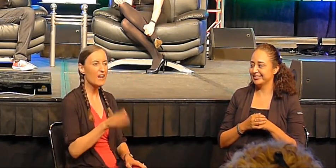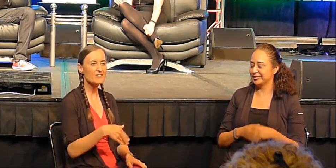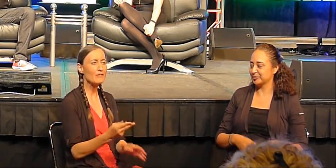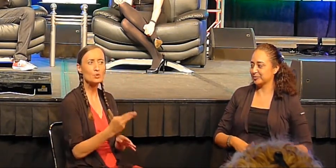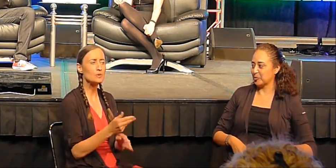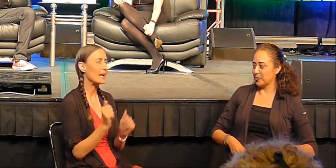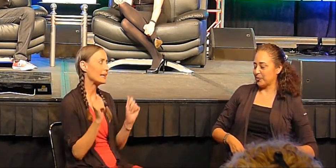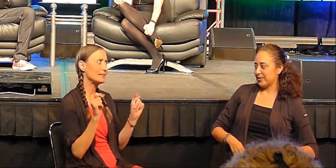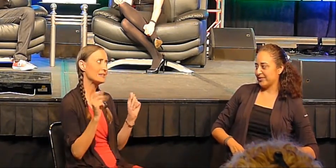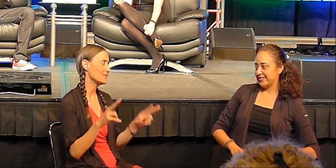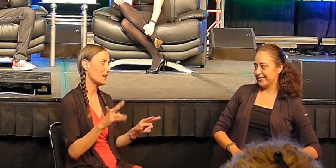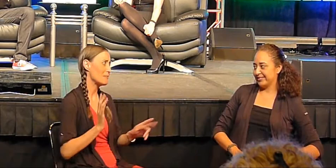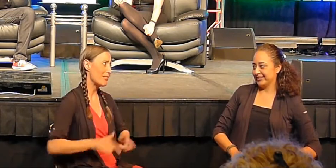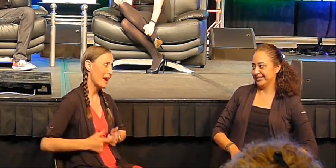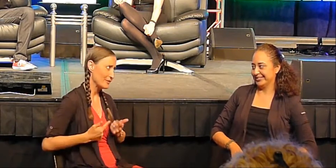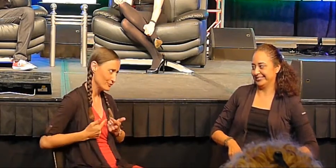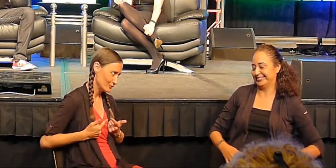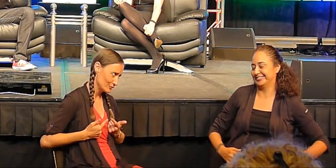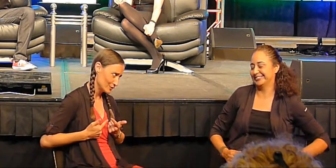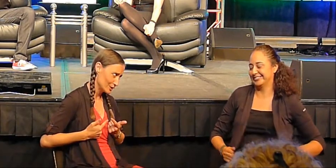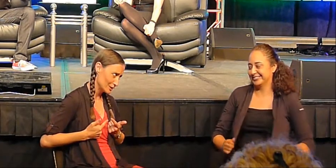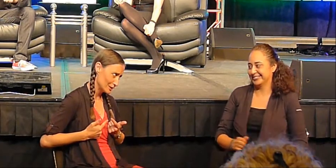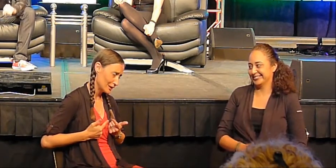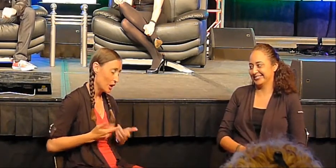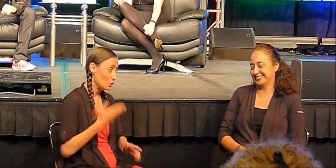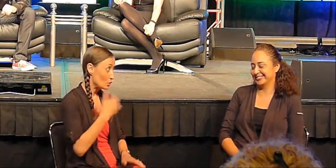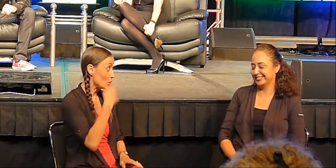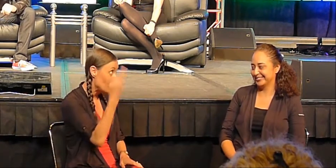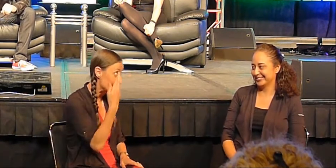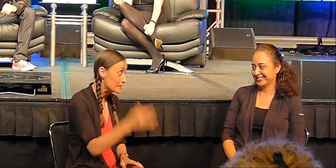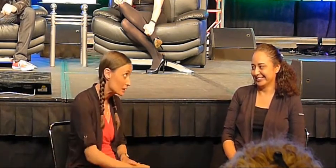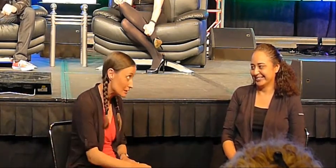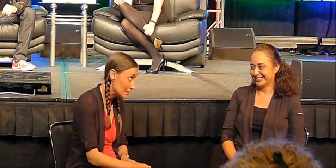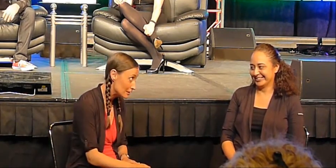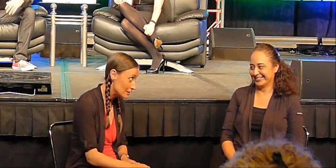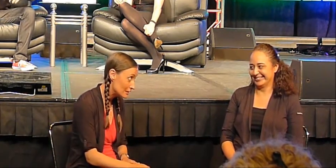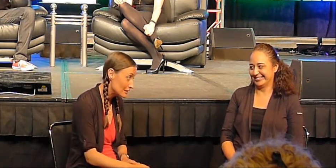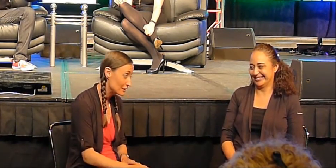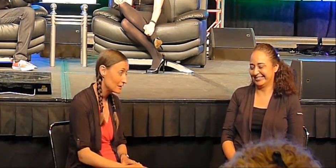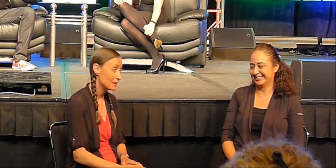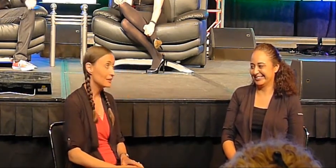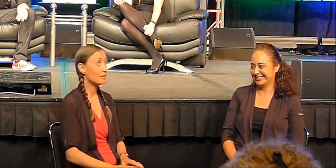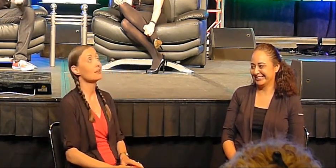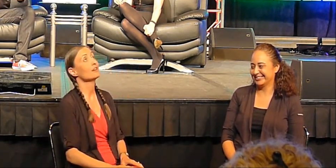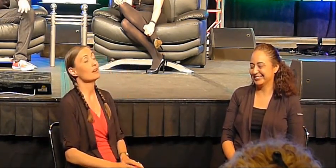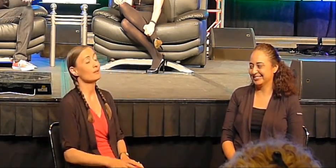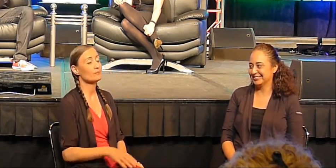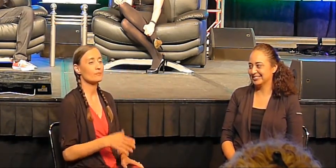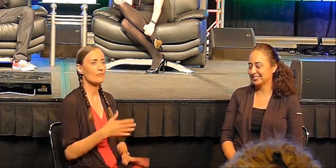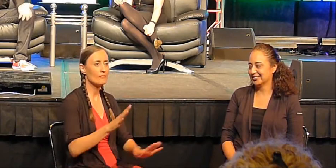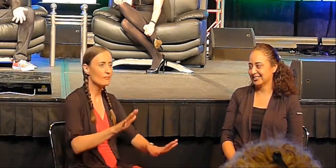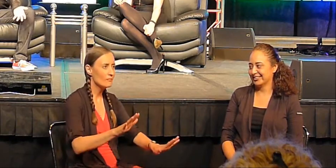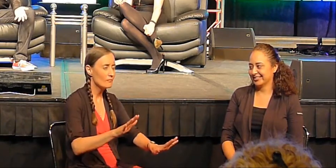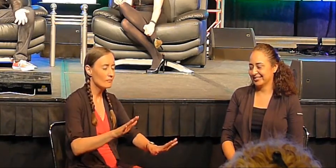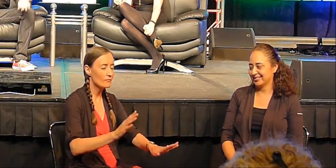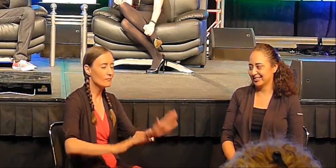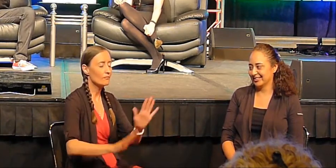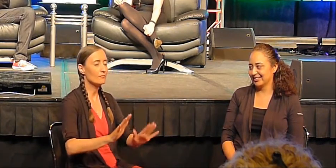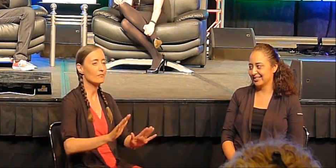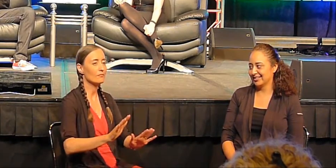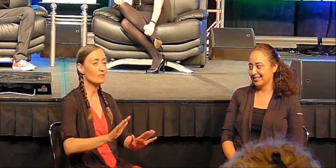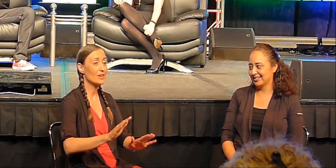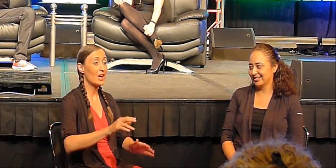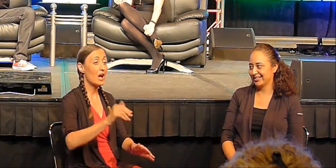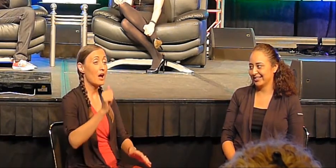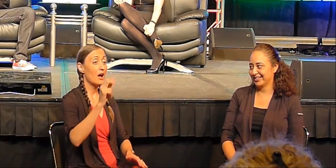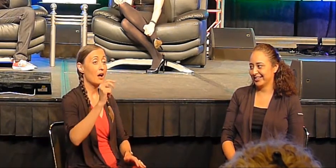all-terrain vehicle in my life. And there's a good reason why not. So I get on this thing. By the way, when he got off it, the thing went up